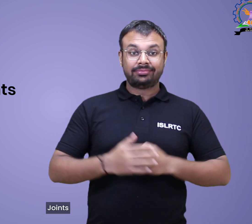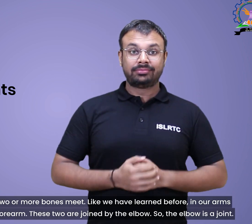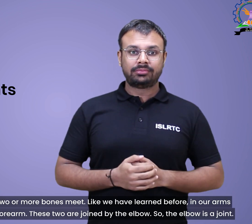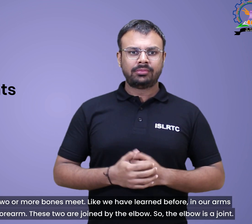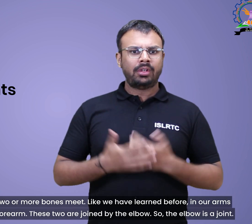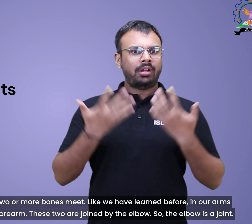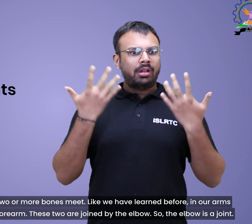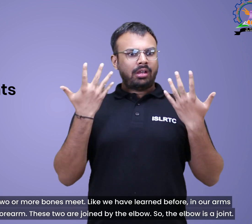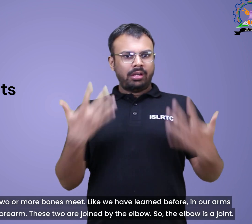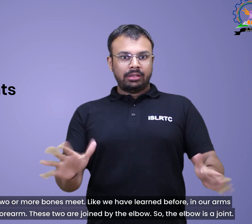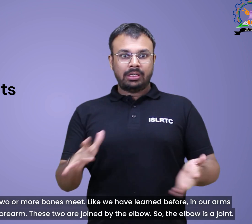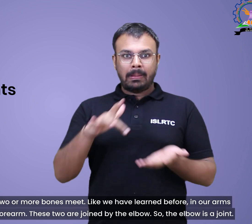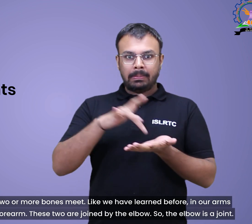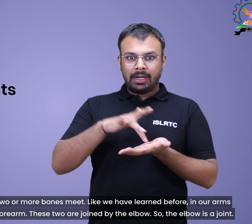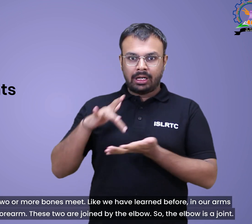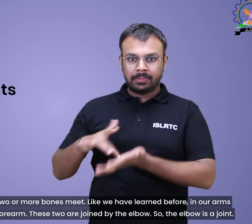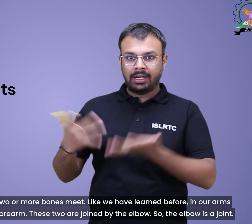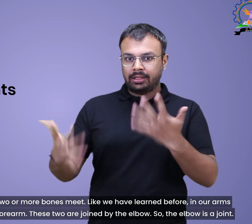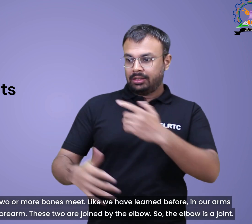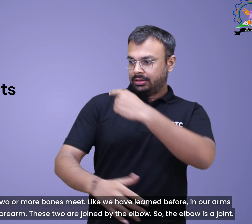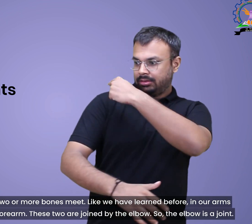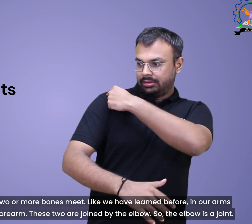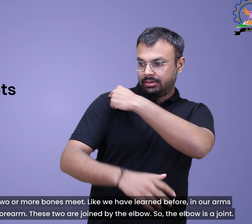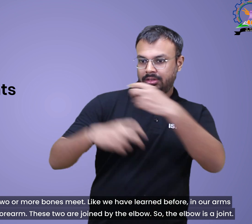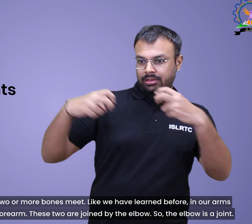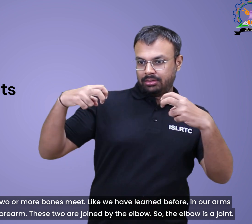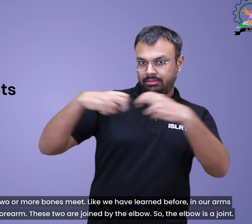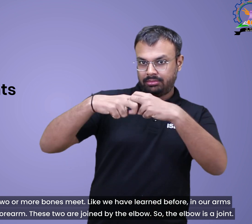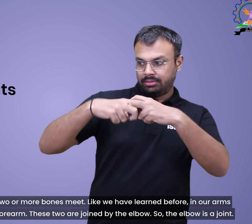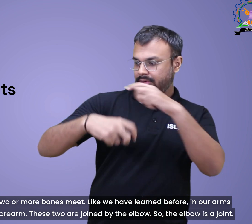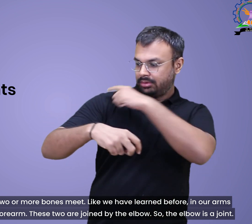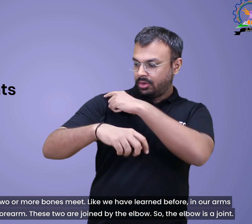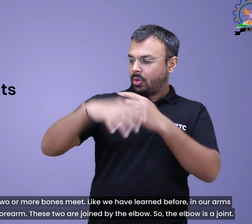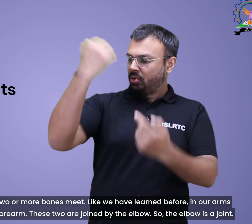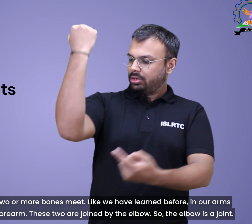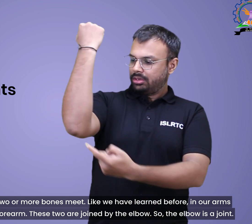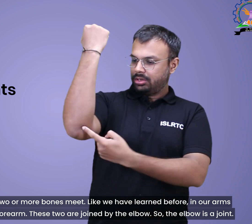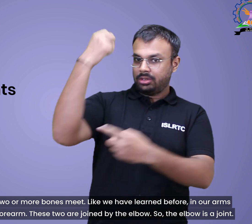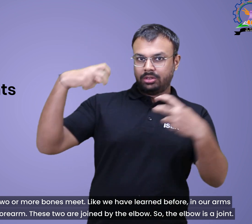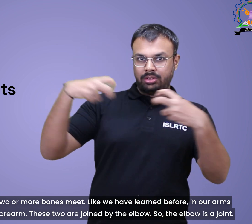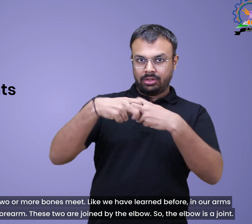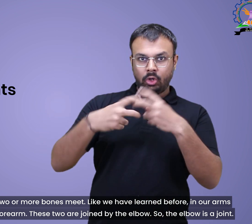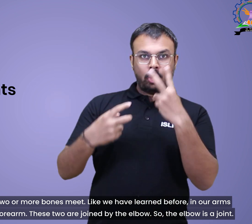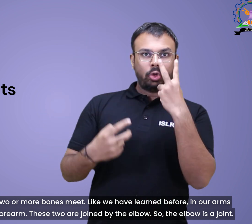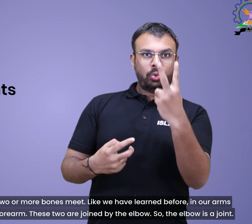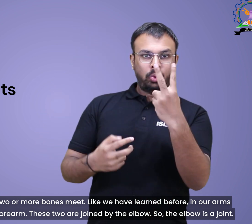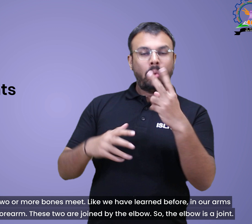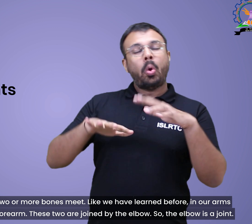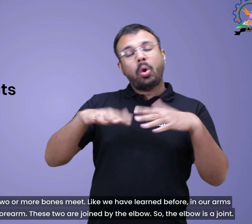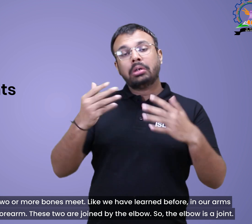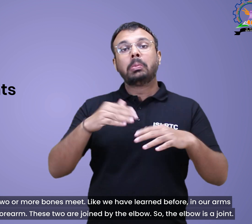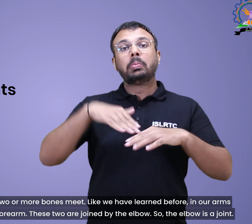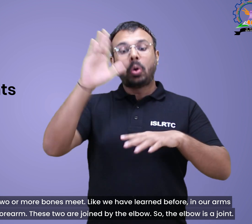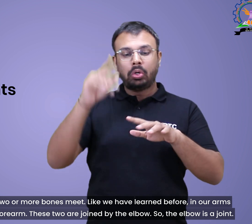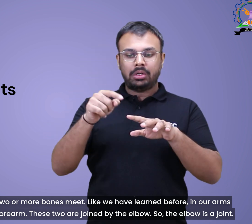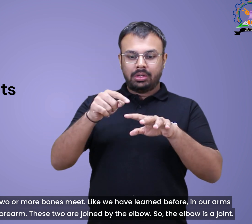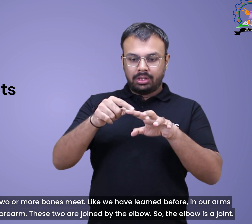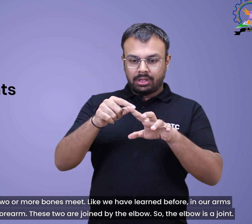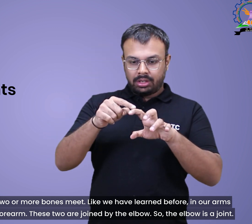A joint is a place or area where two or more bones meet. Like we have learned before, in our